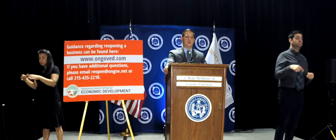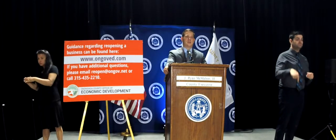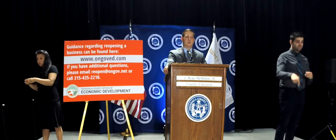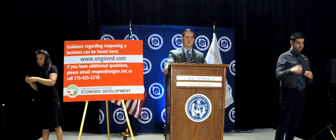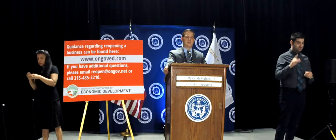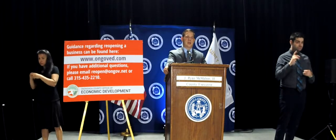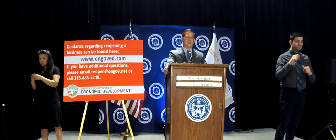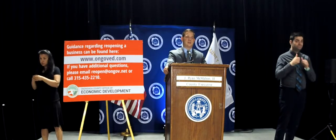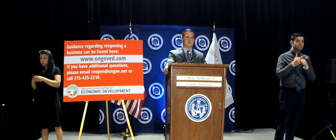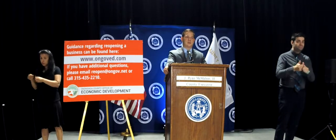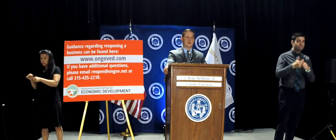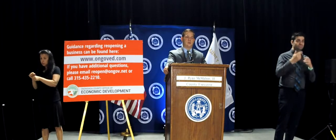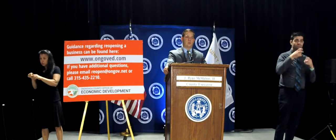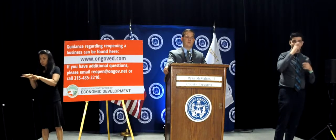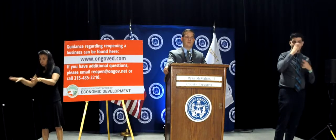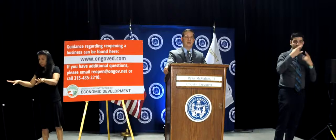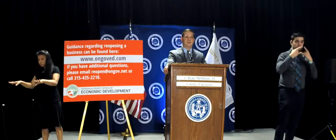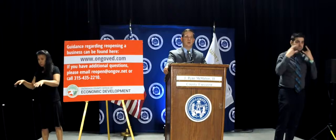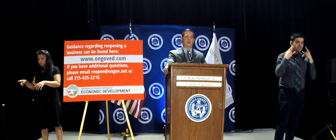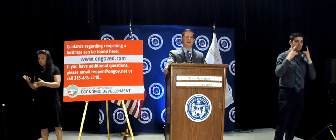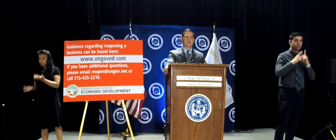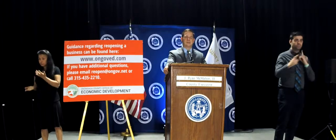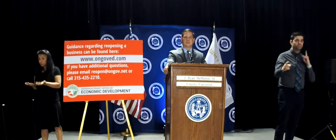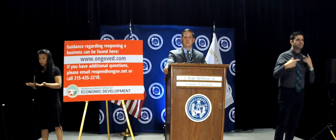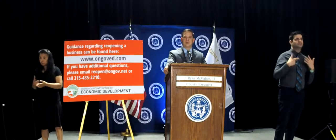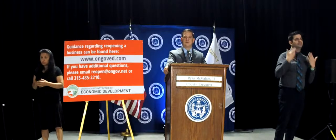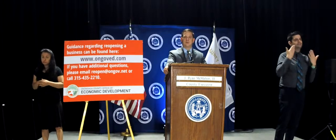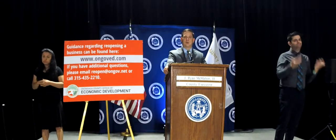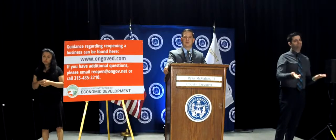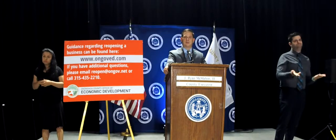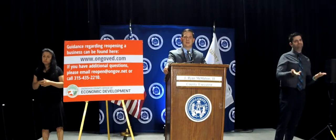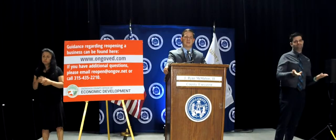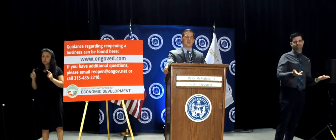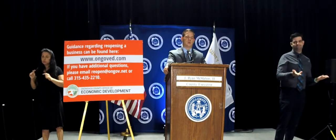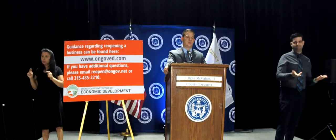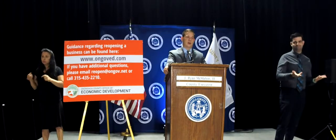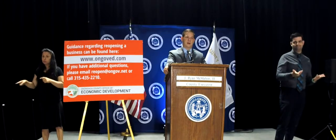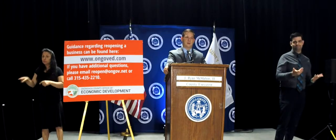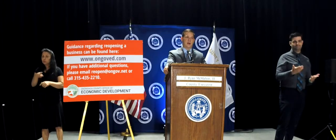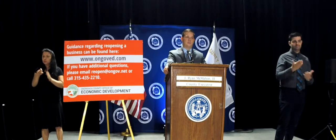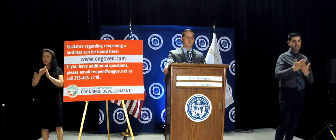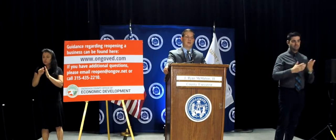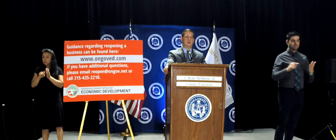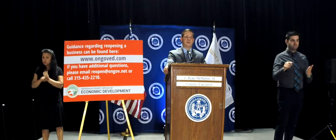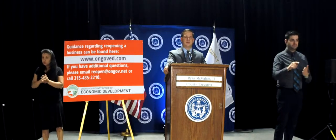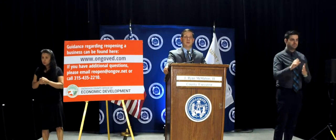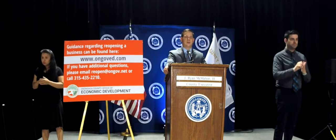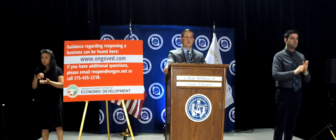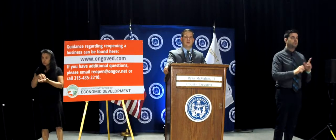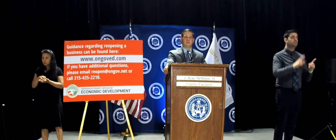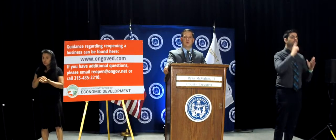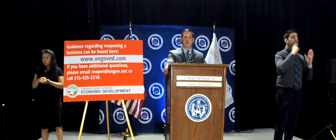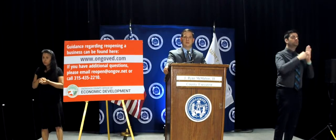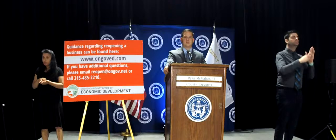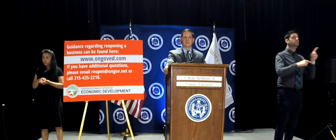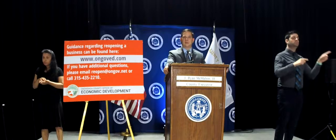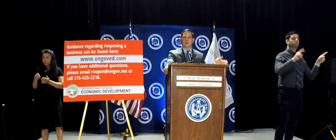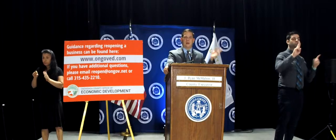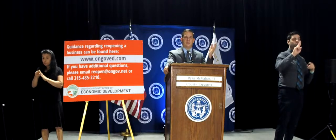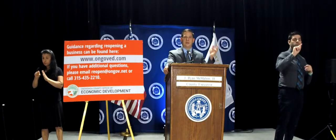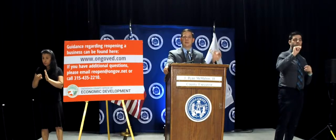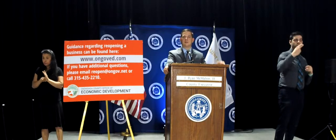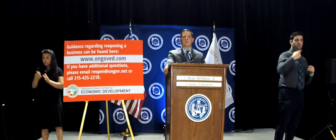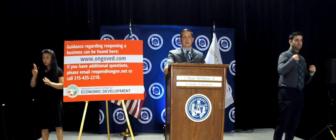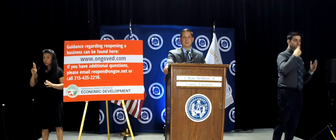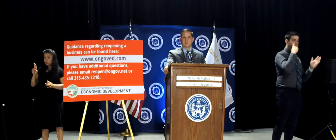it. And some of these states went from having no cases or very few cases. I saw Utah on a graph. Utah had, no cases, and